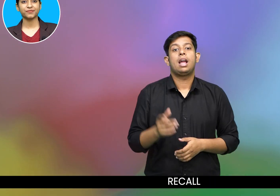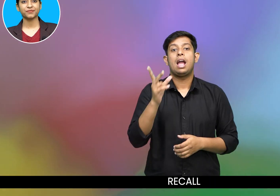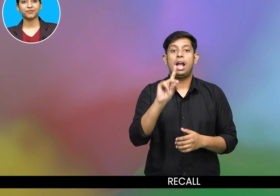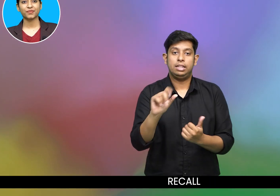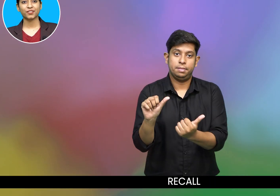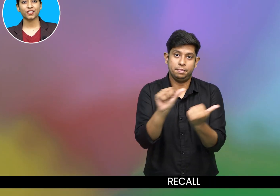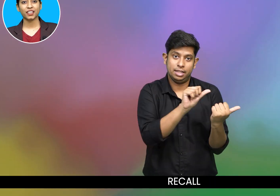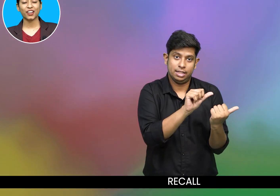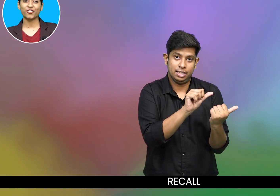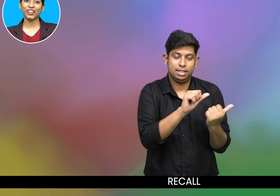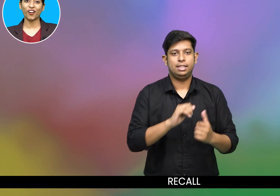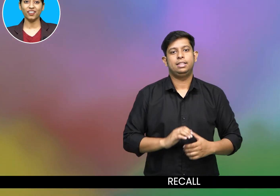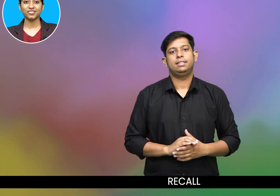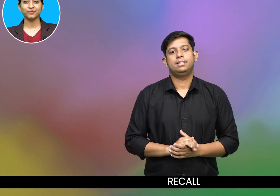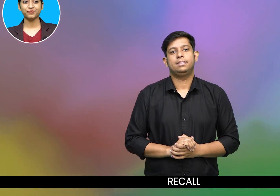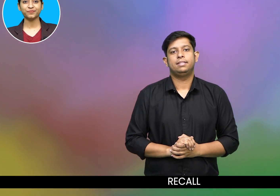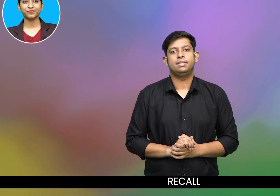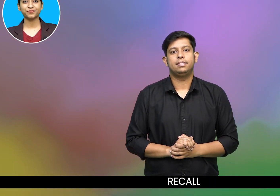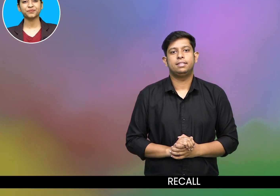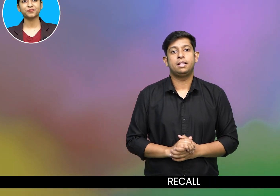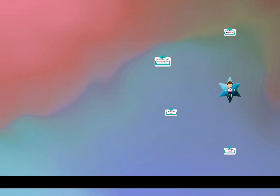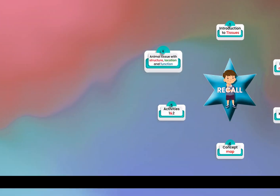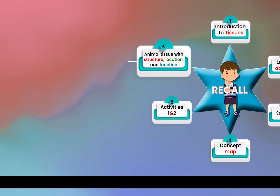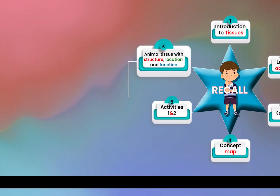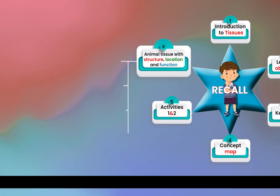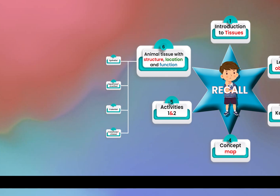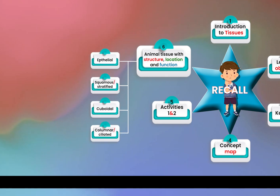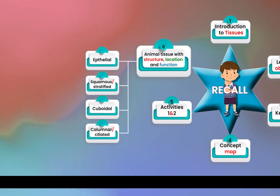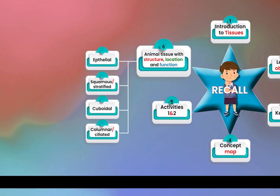regions. Recall.